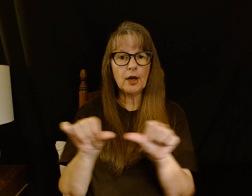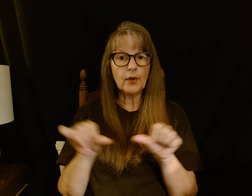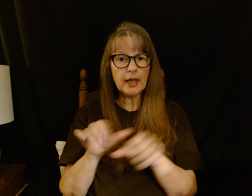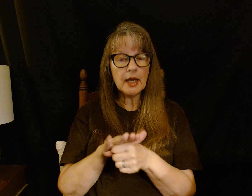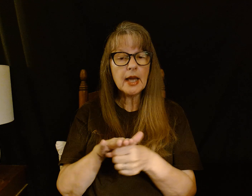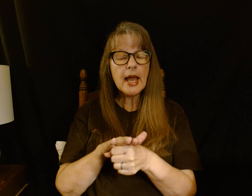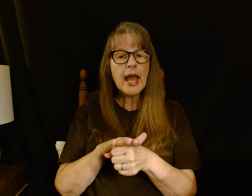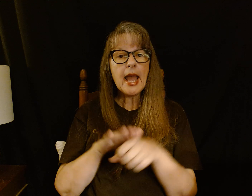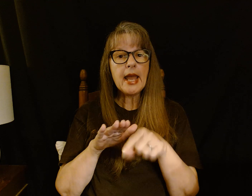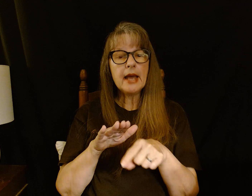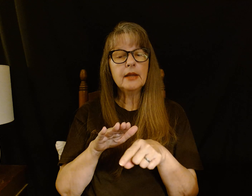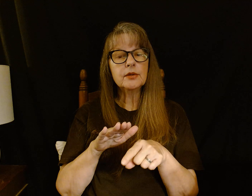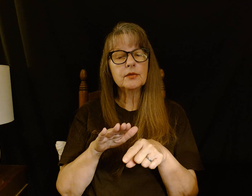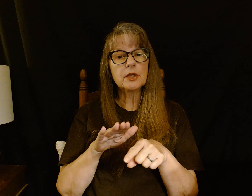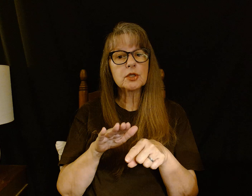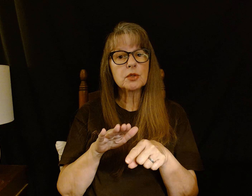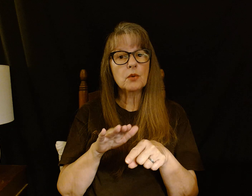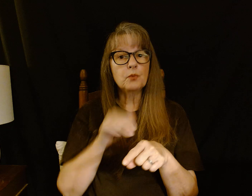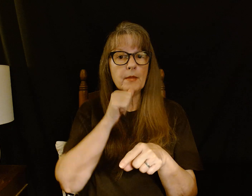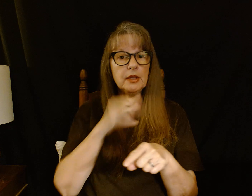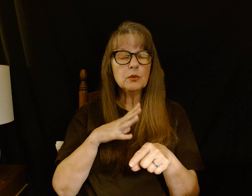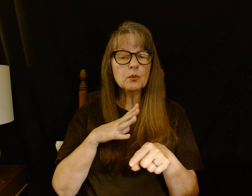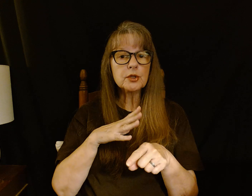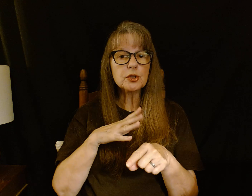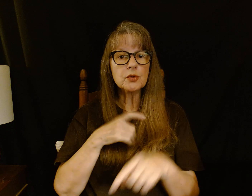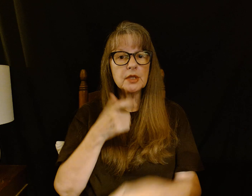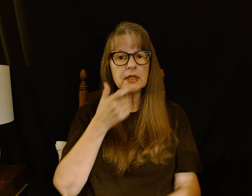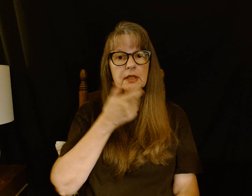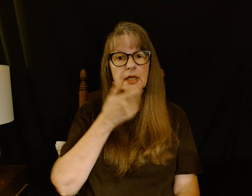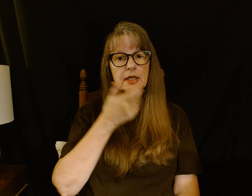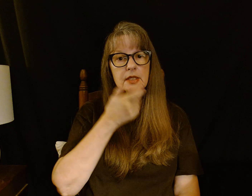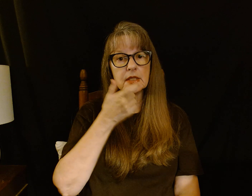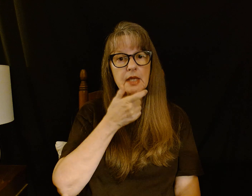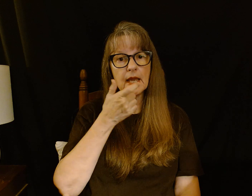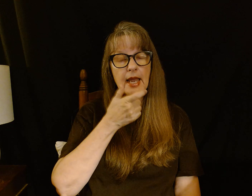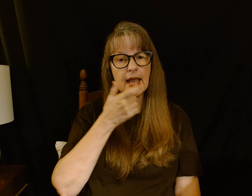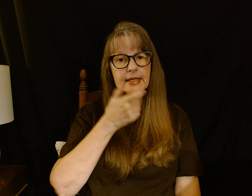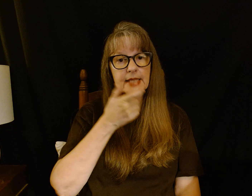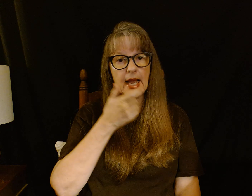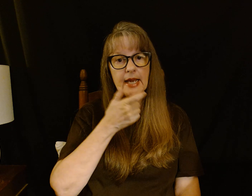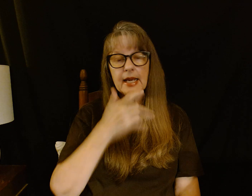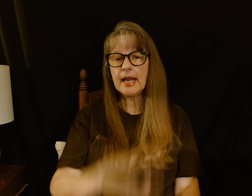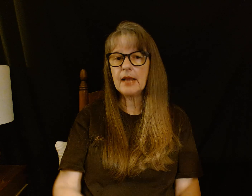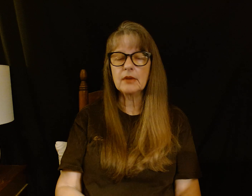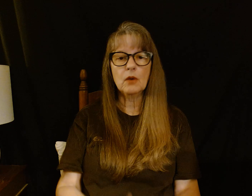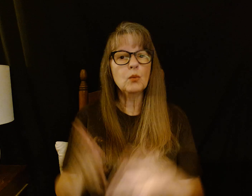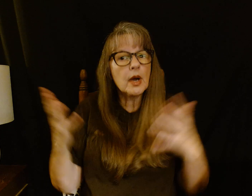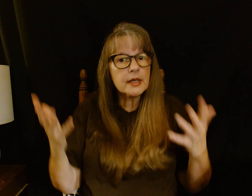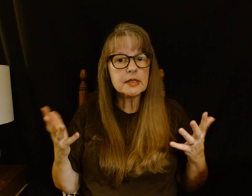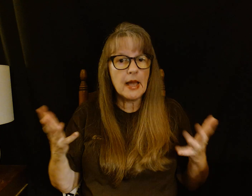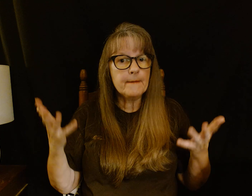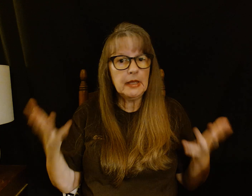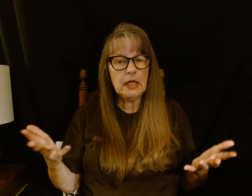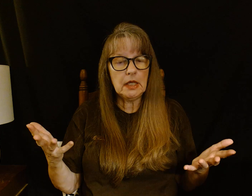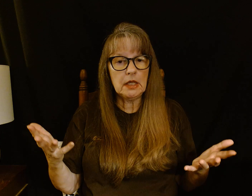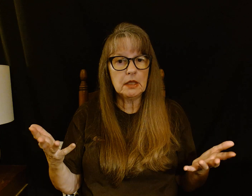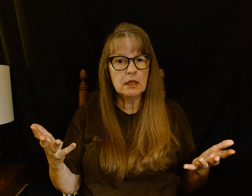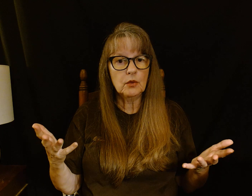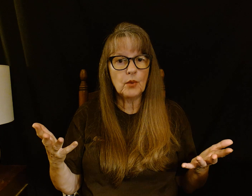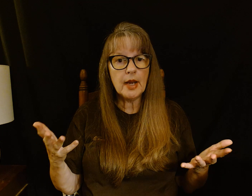area, and this woman was using this sign, and I thought, what does that mean? Right? I